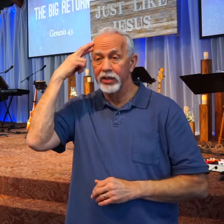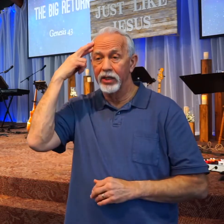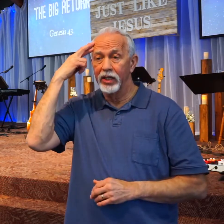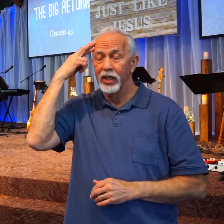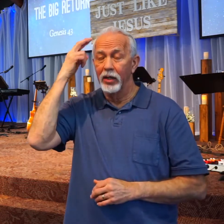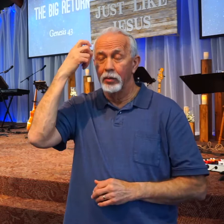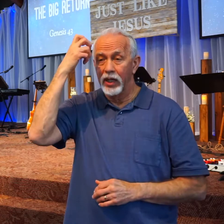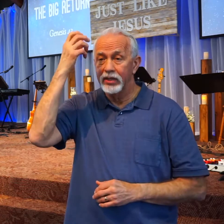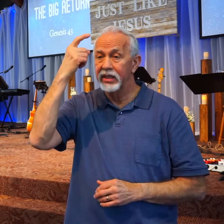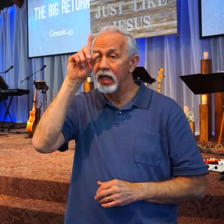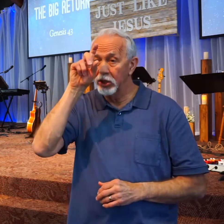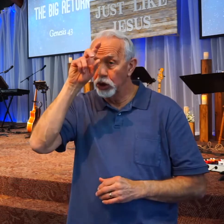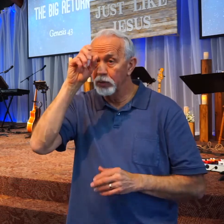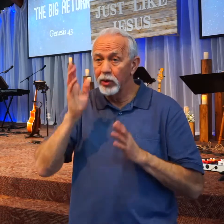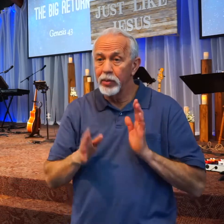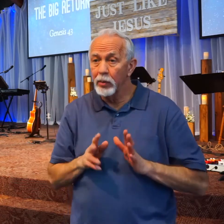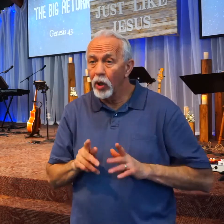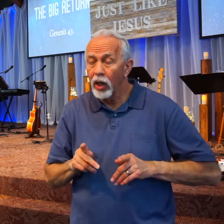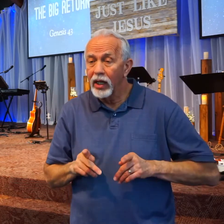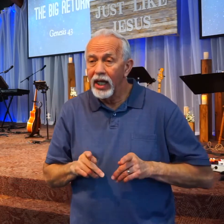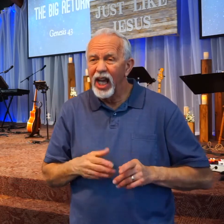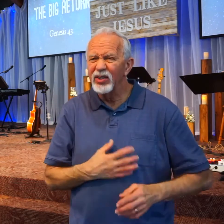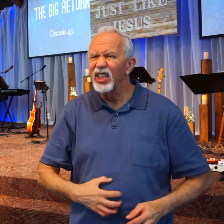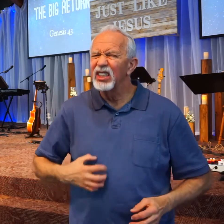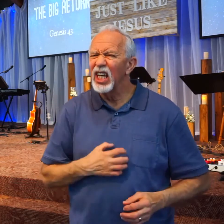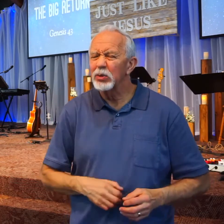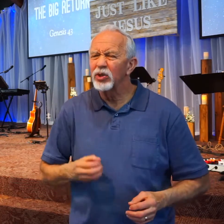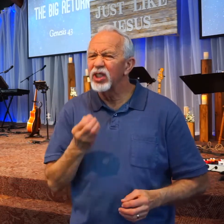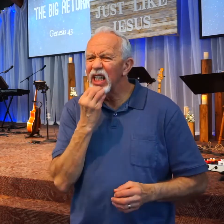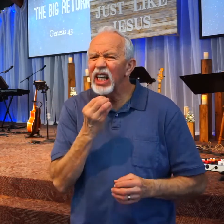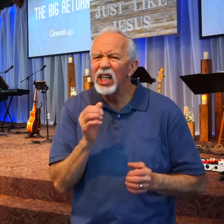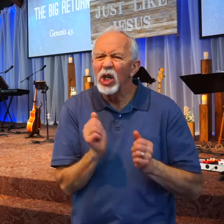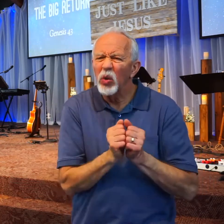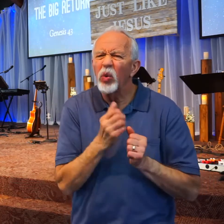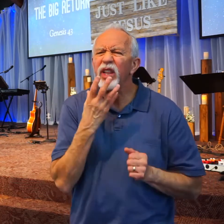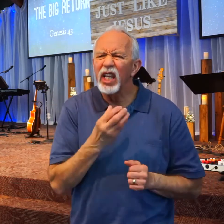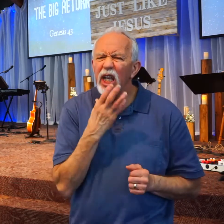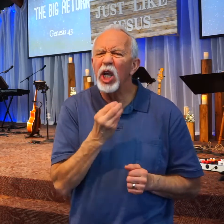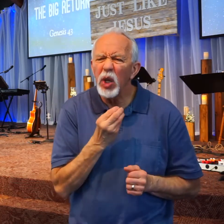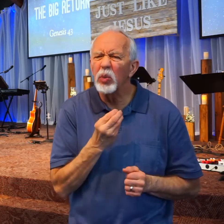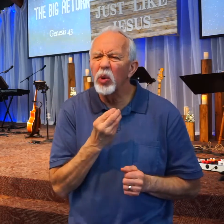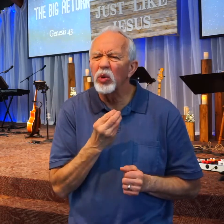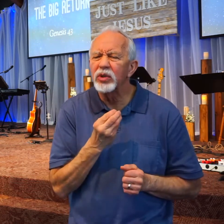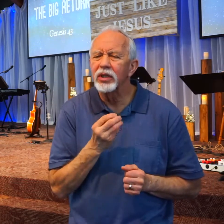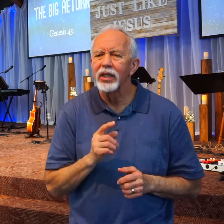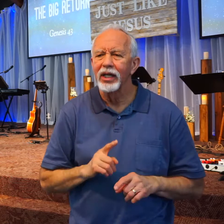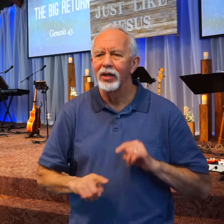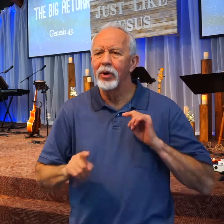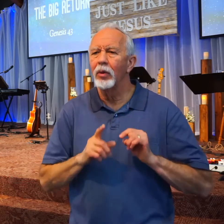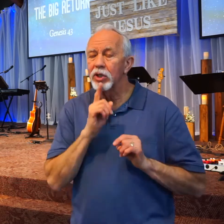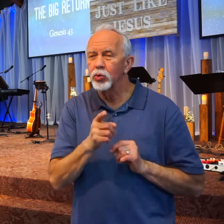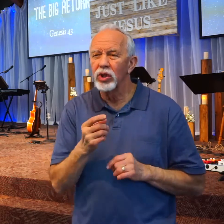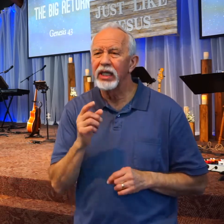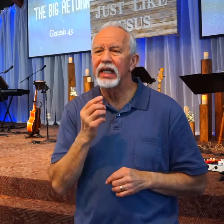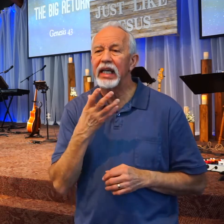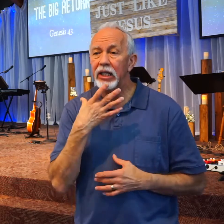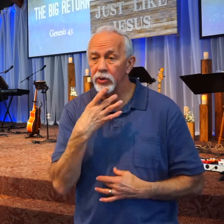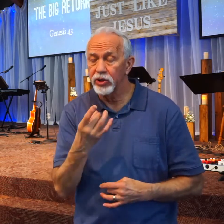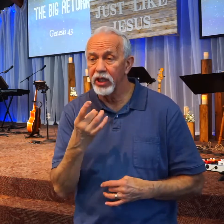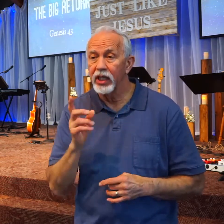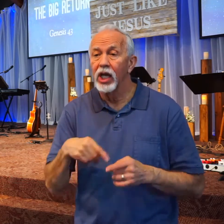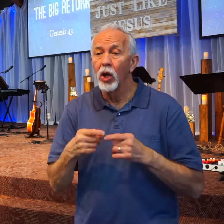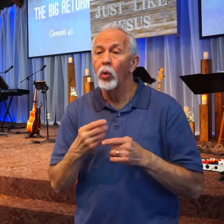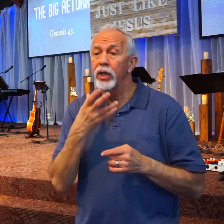the Egyptians, for them, it was detestable to eat with the Hebrews. But what was really interesting is when